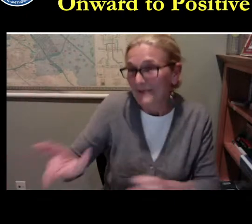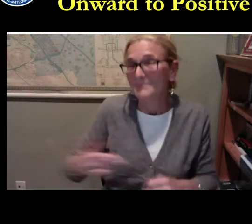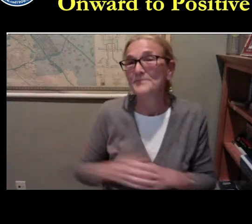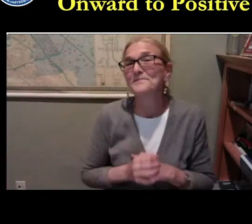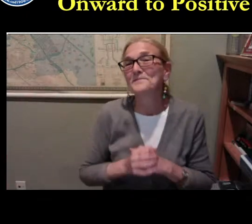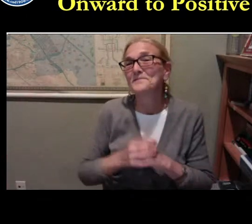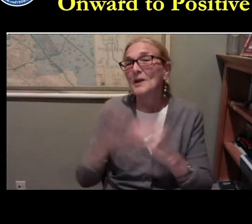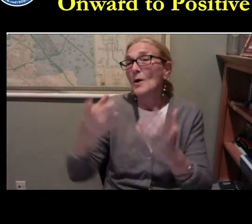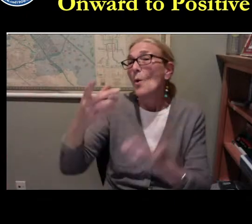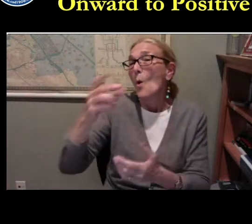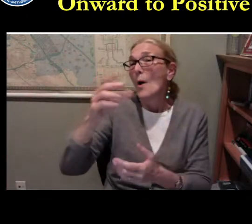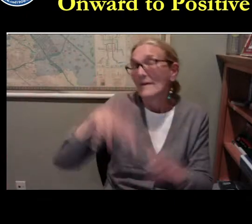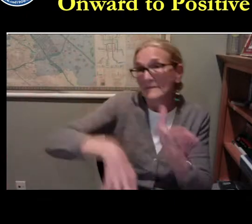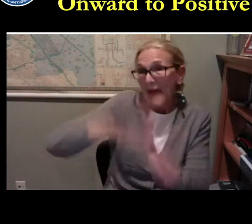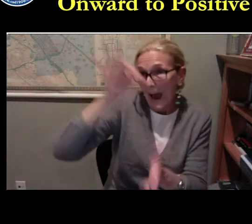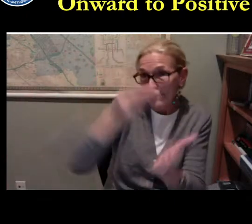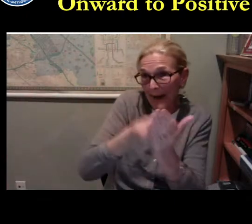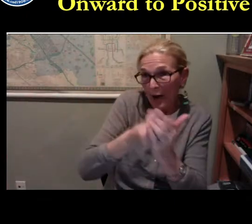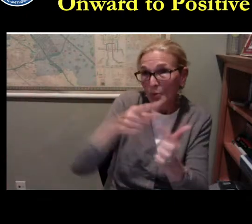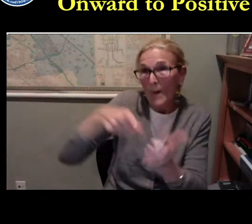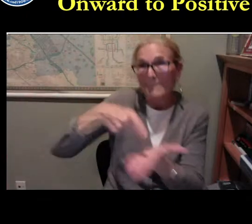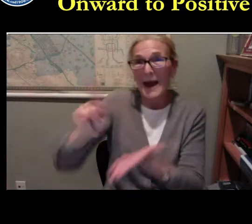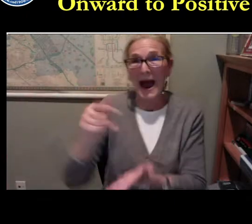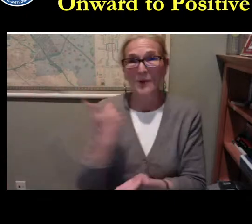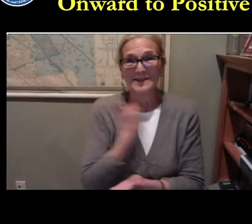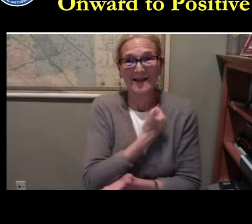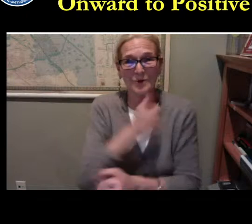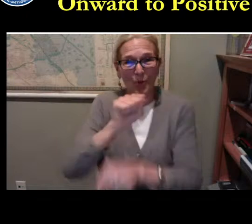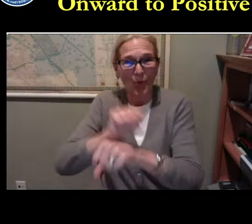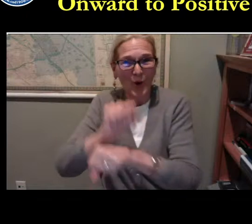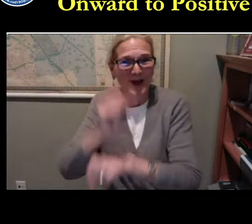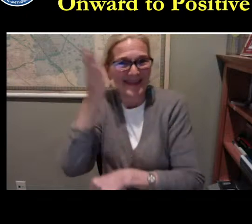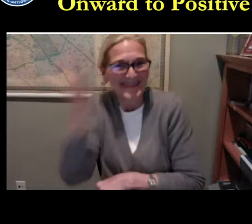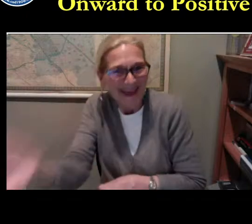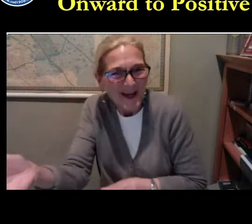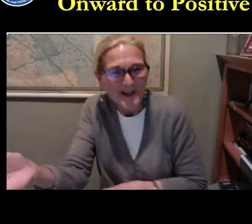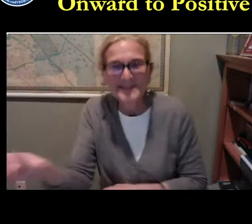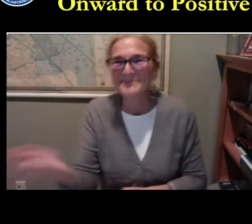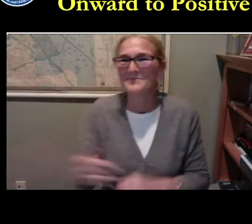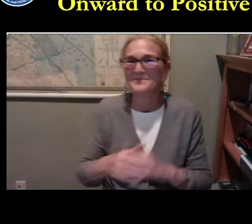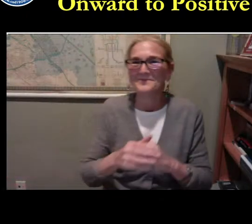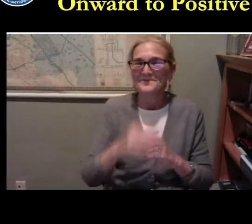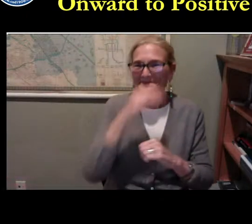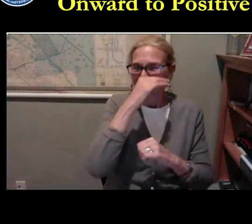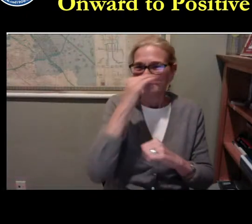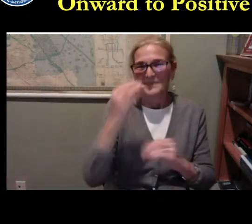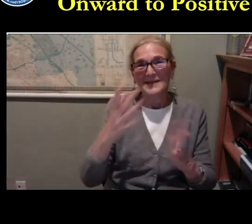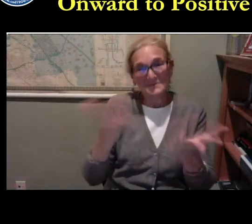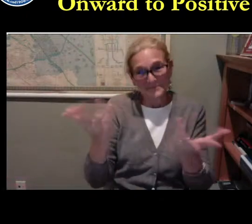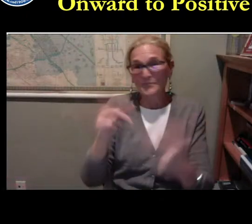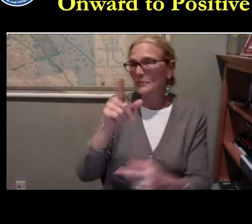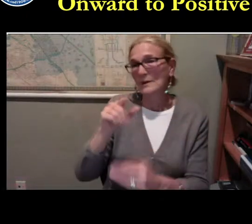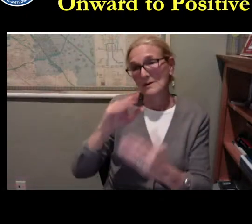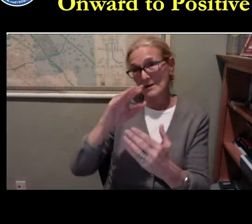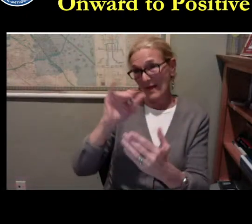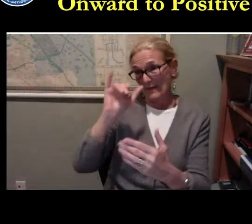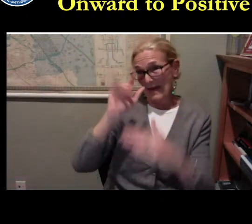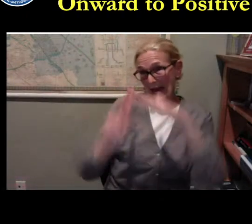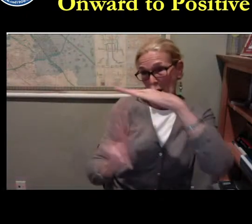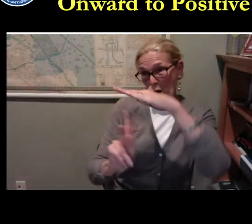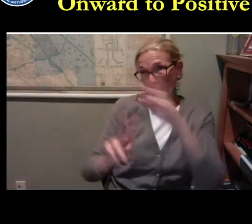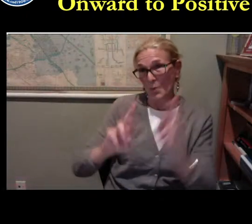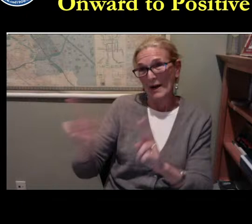childhood program and volunteer my time and to be a part of it. Or maybe we could find funding to